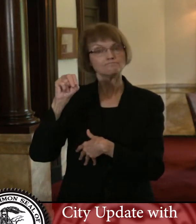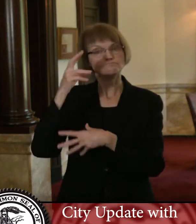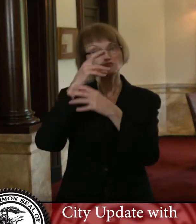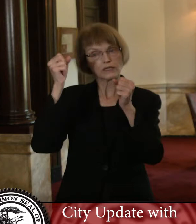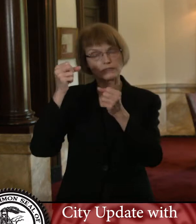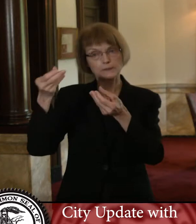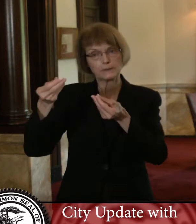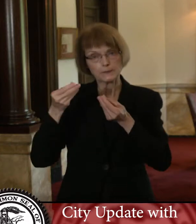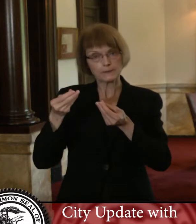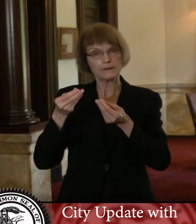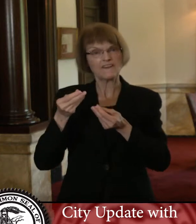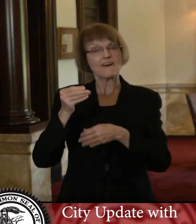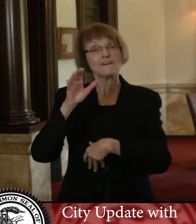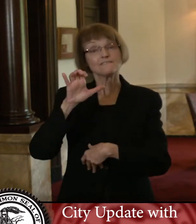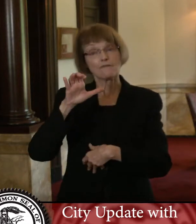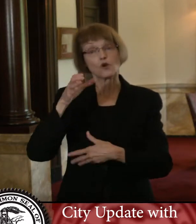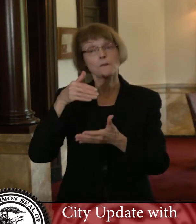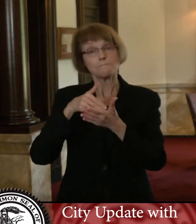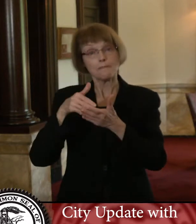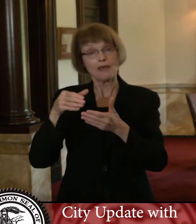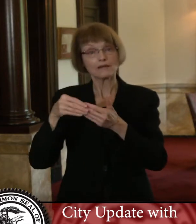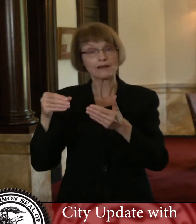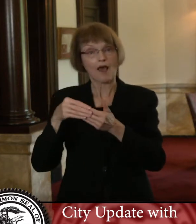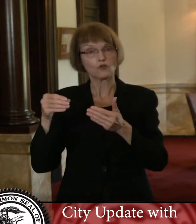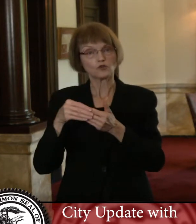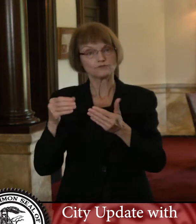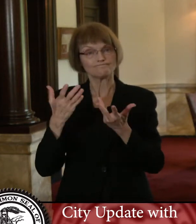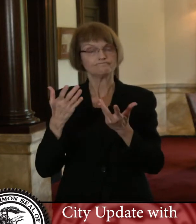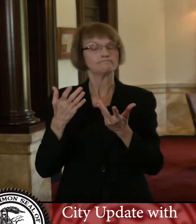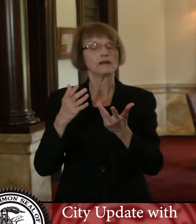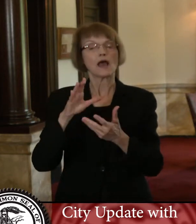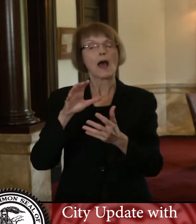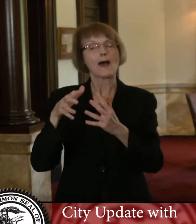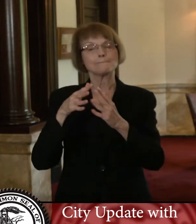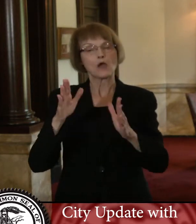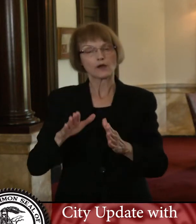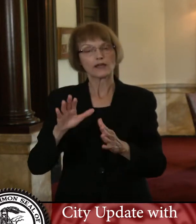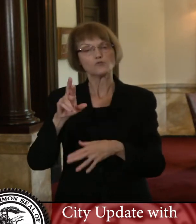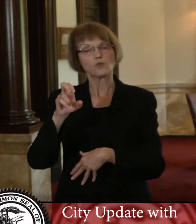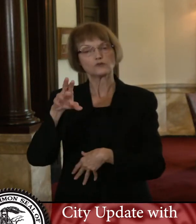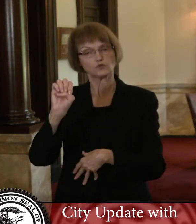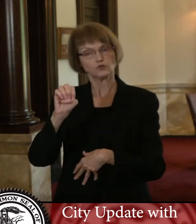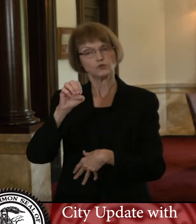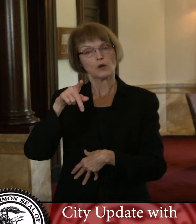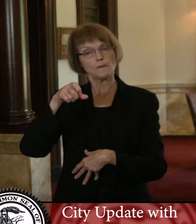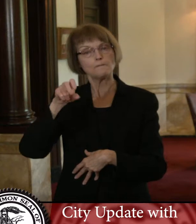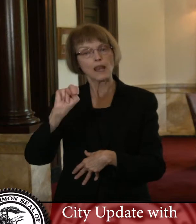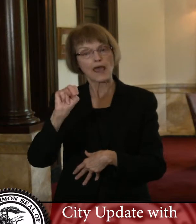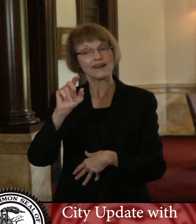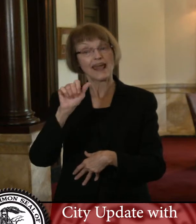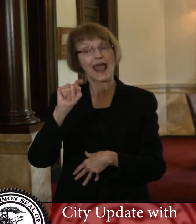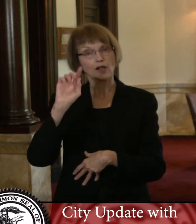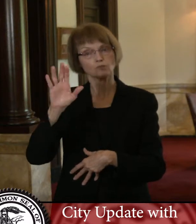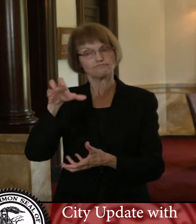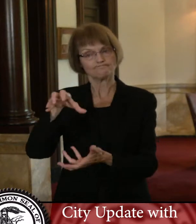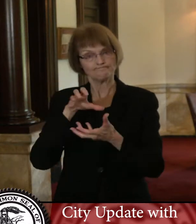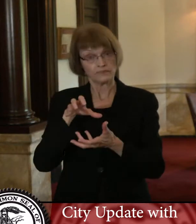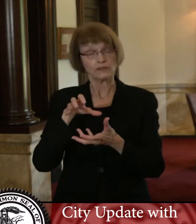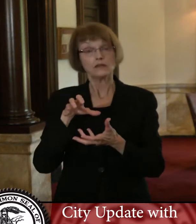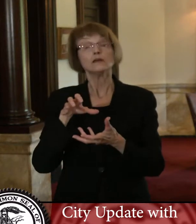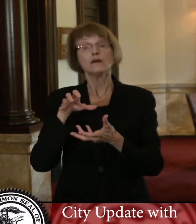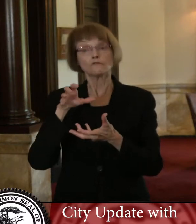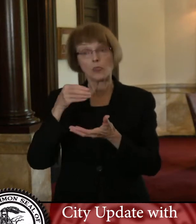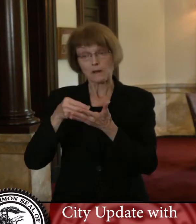than $500 million from the American Rescue Plan Act. It is imperative we distribute these funds